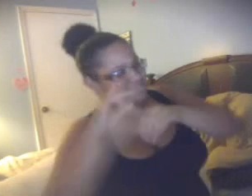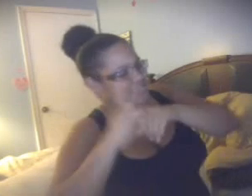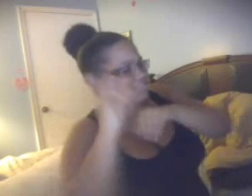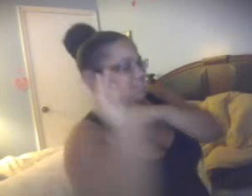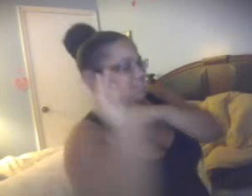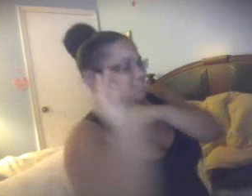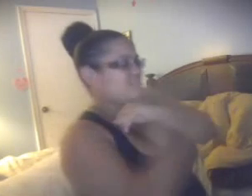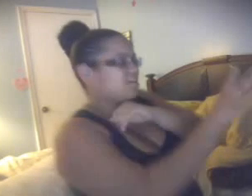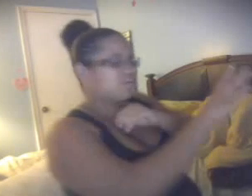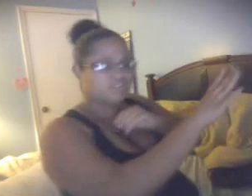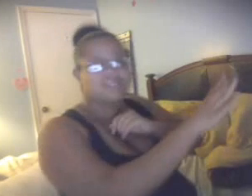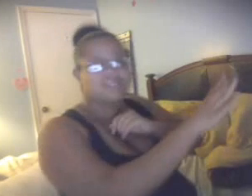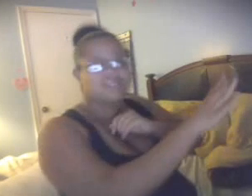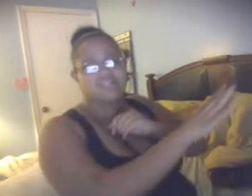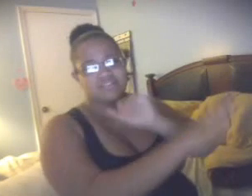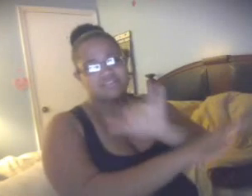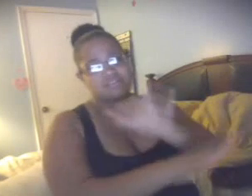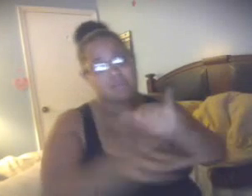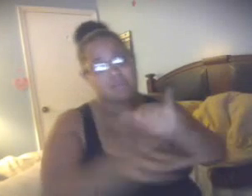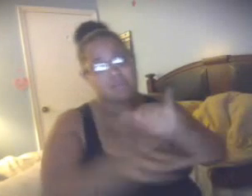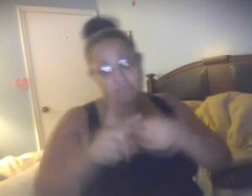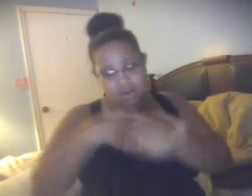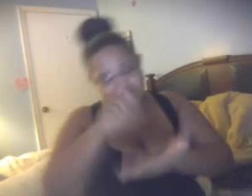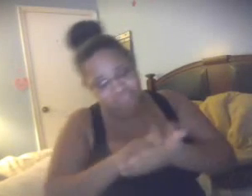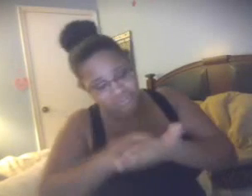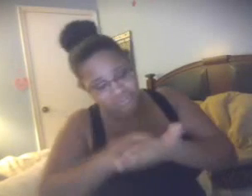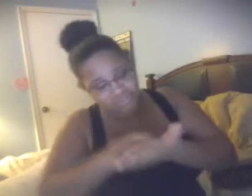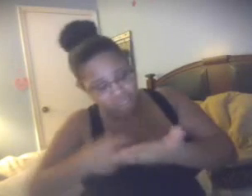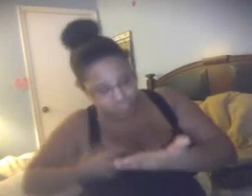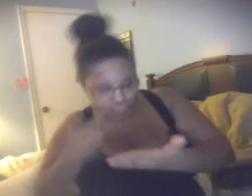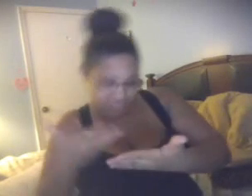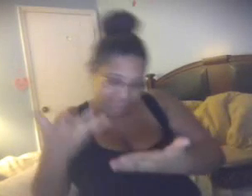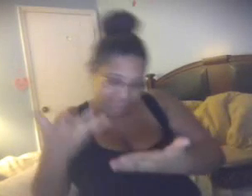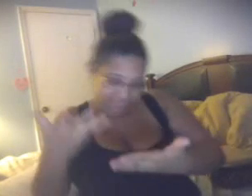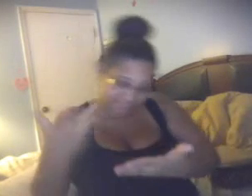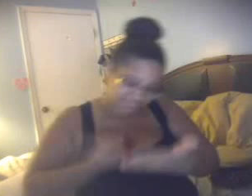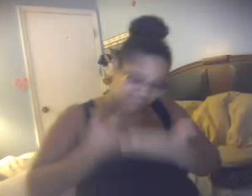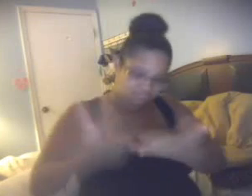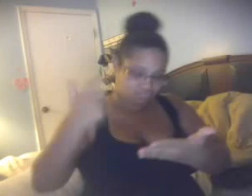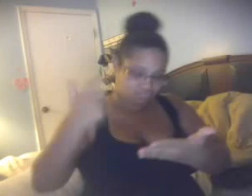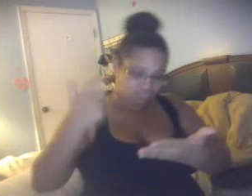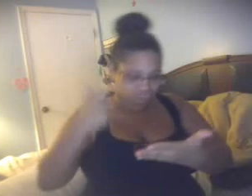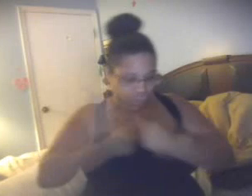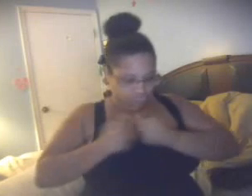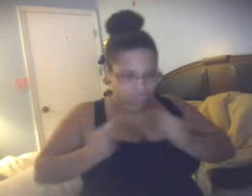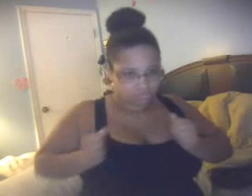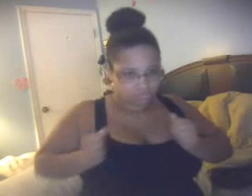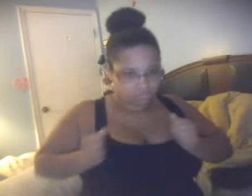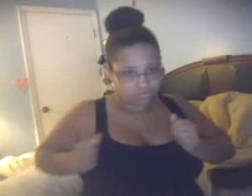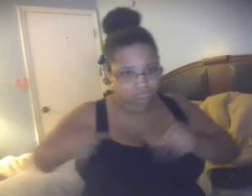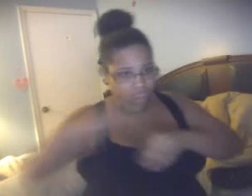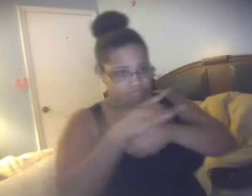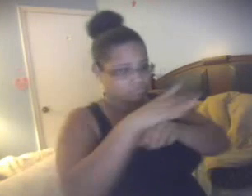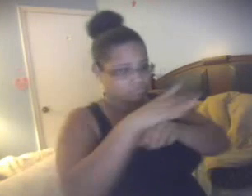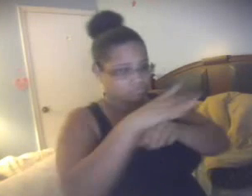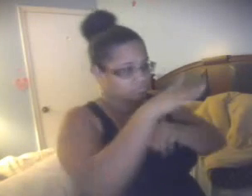And when I write to him, he better get it on time. I'm sending